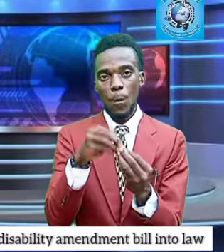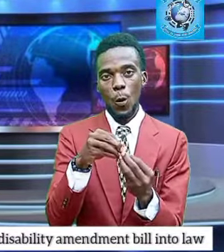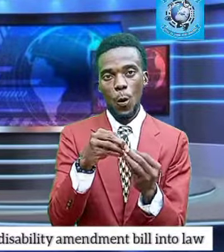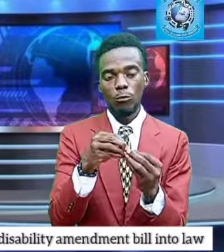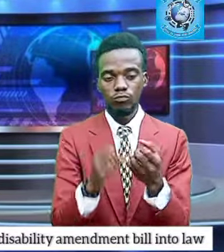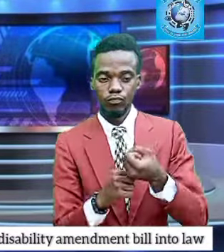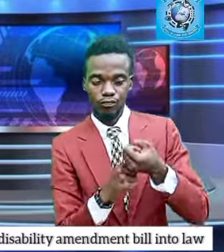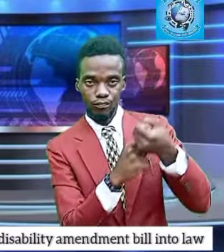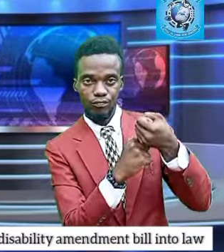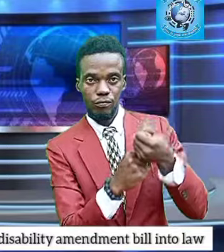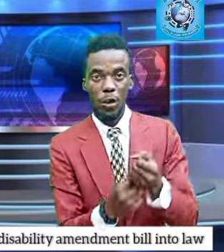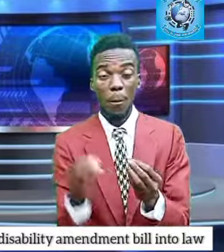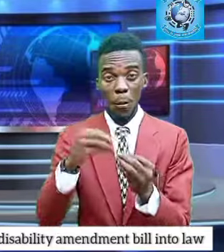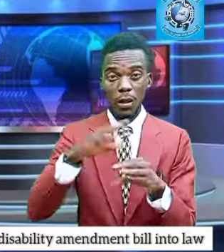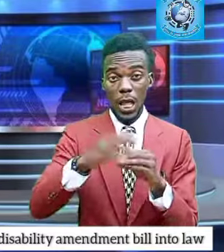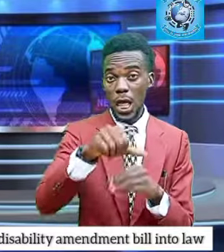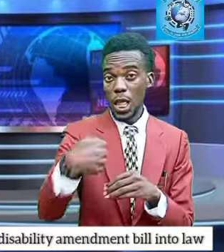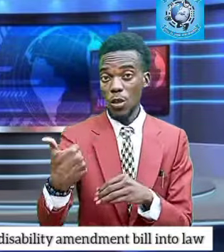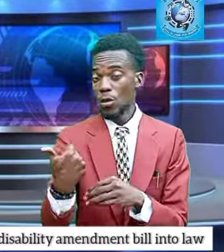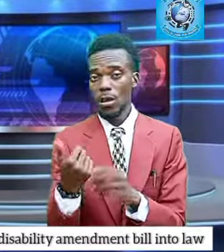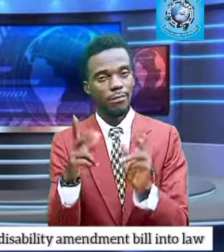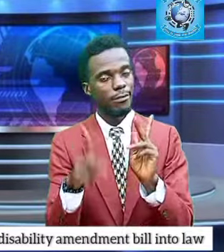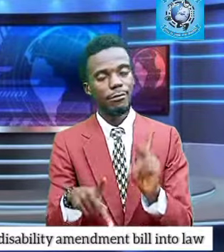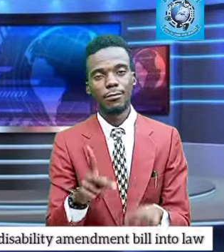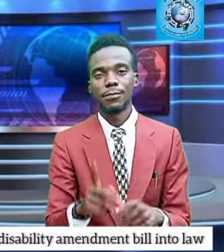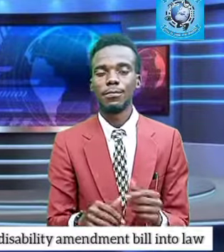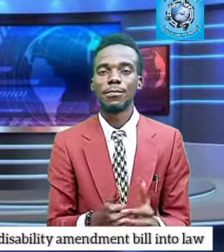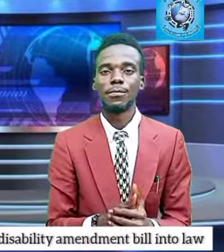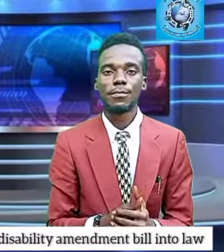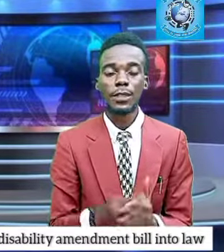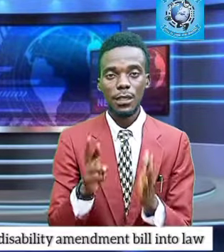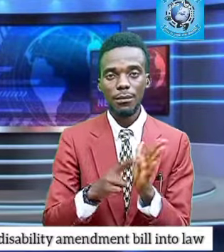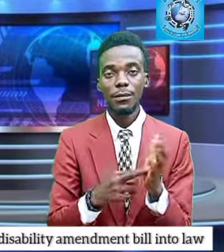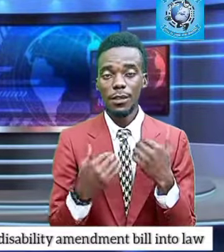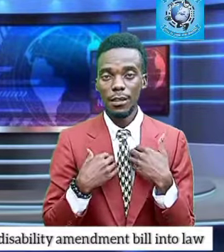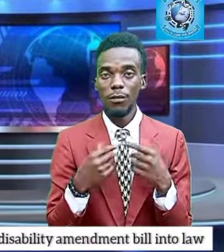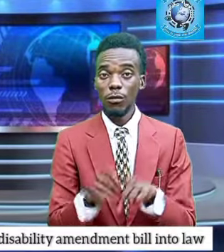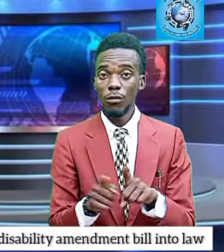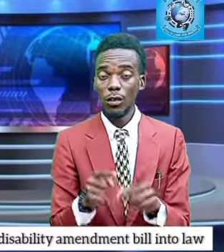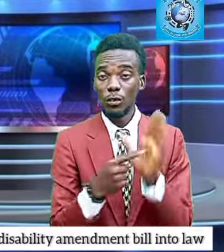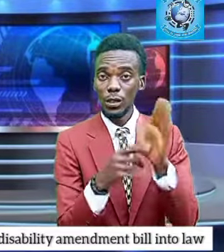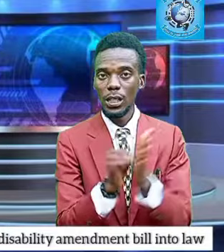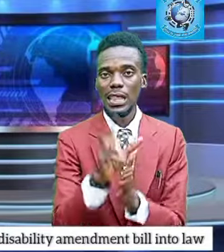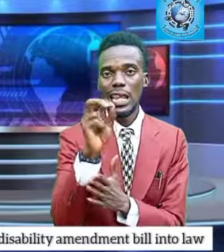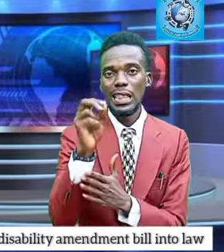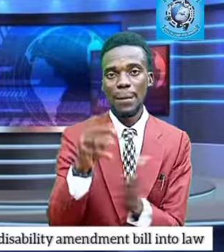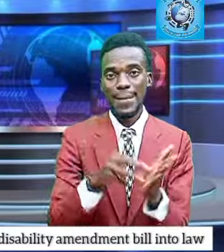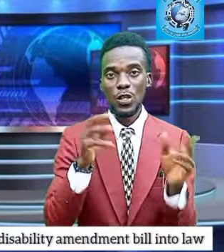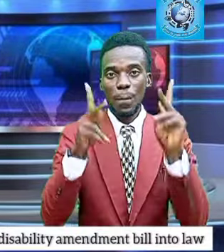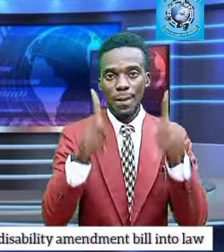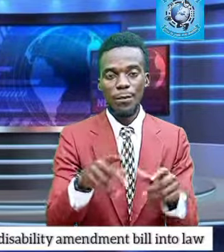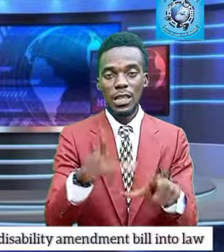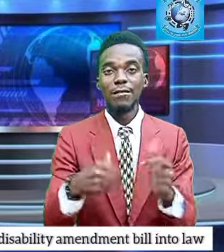psychosocial support more than any other people. Report has, however, shown that 30 million people living with disabilities